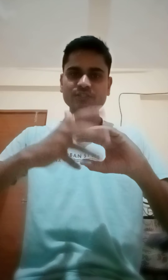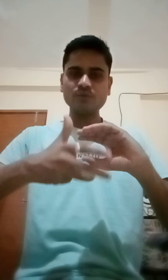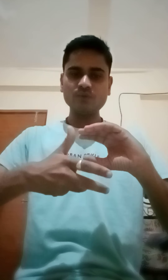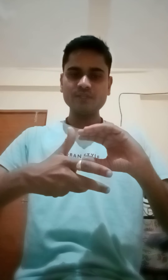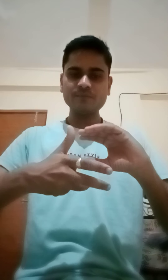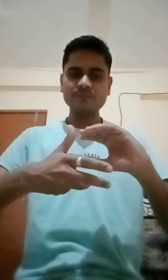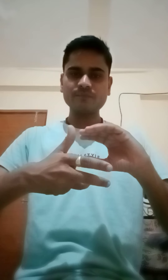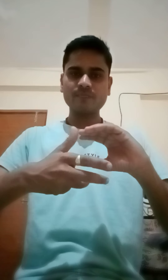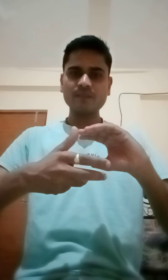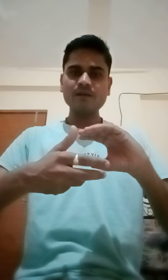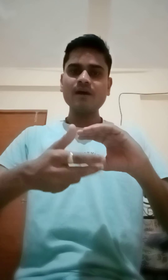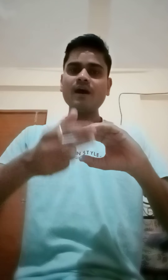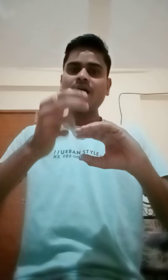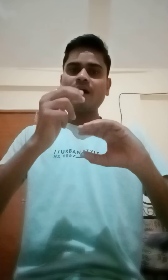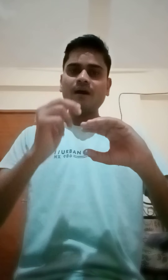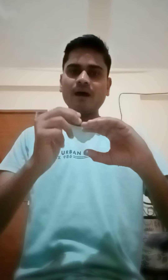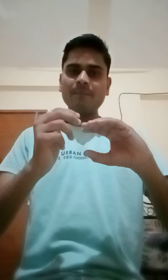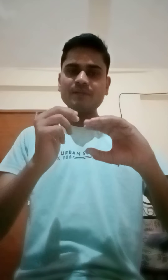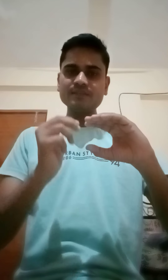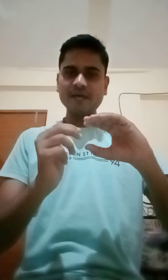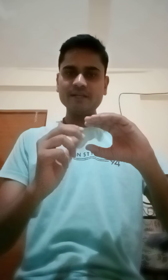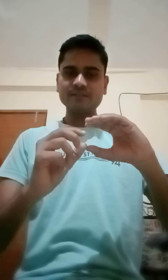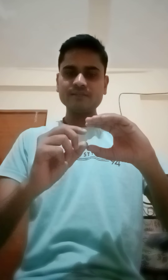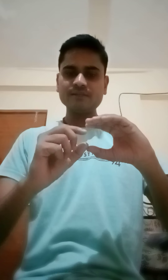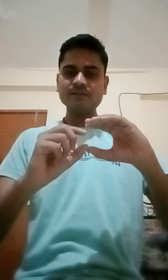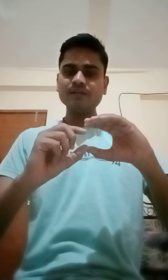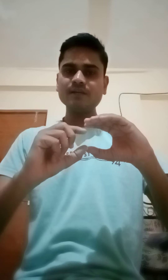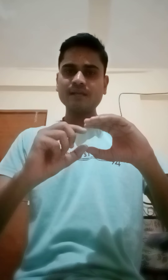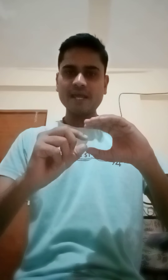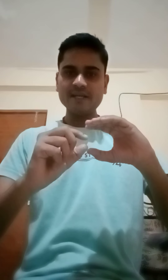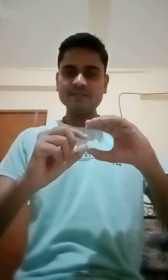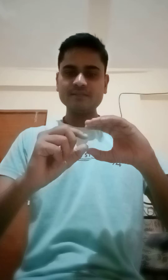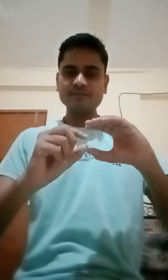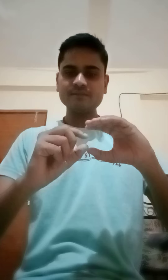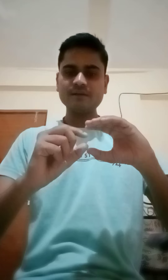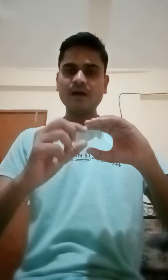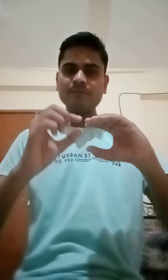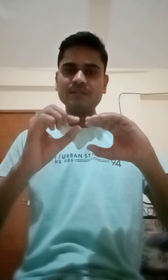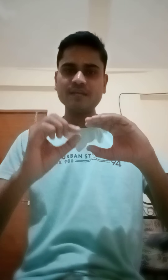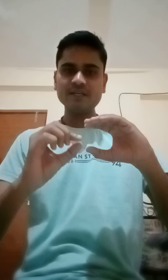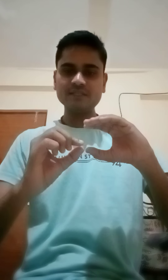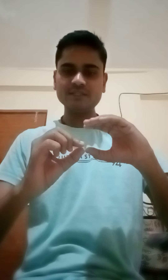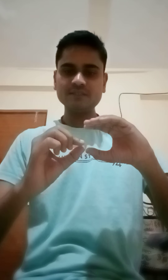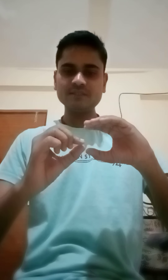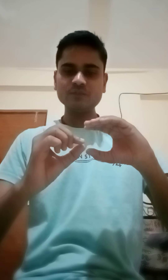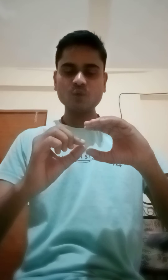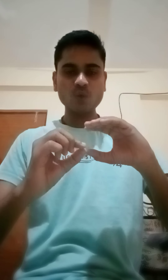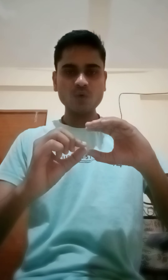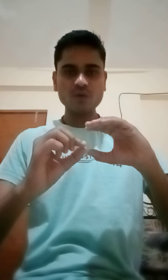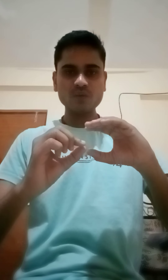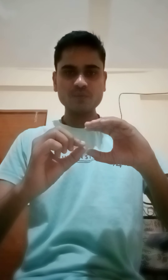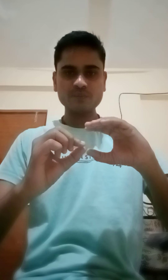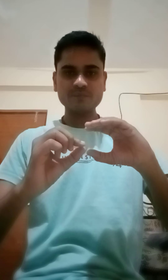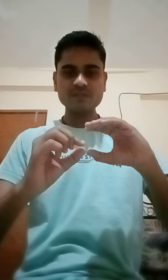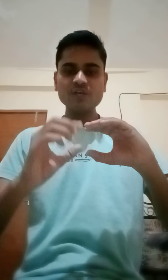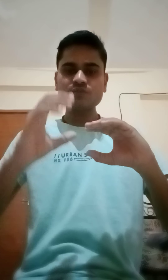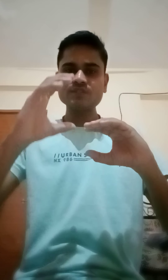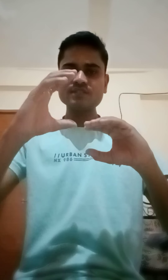plastic coating. After that, cladding. After that, core. So this is